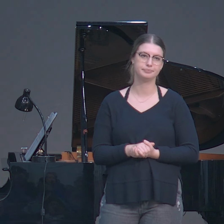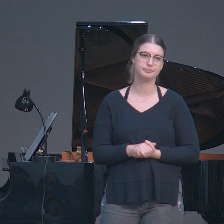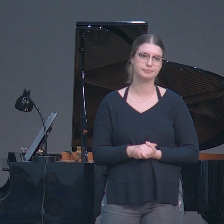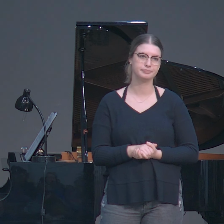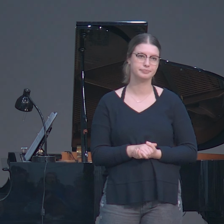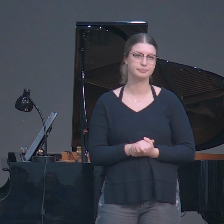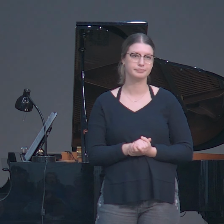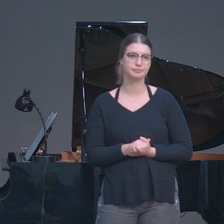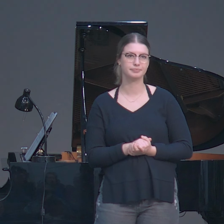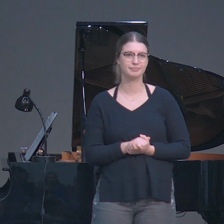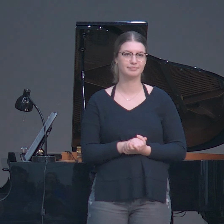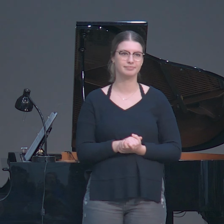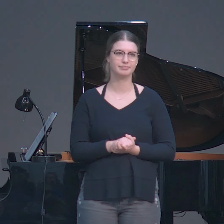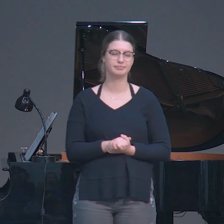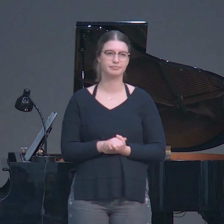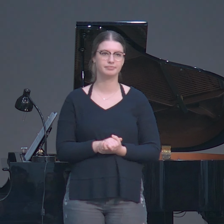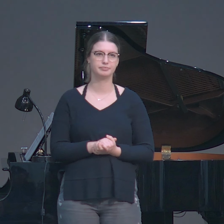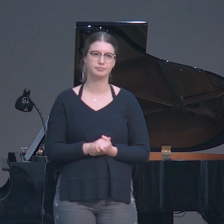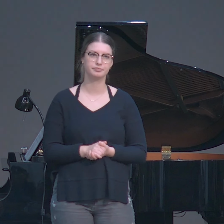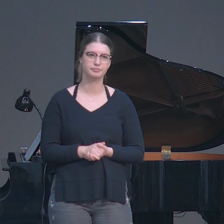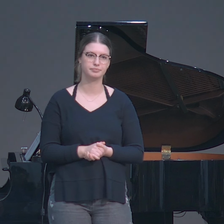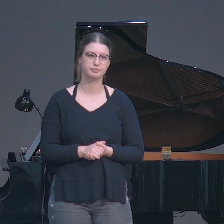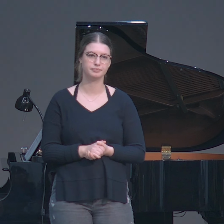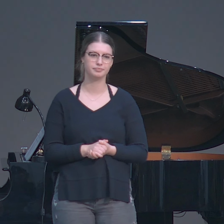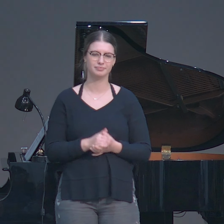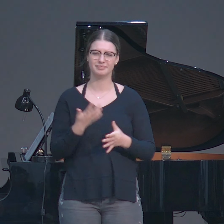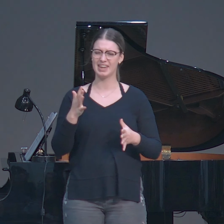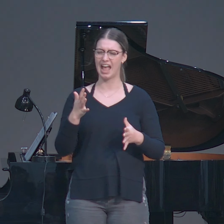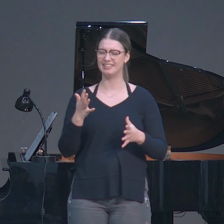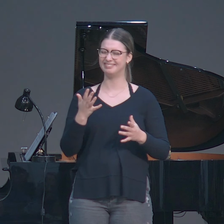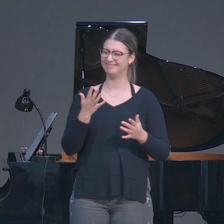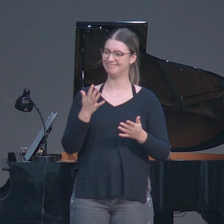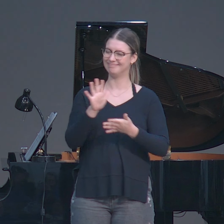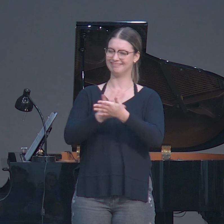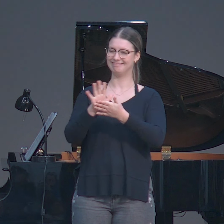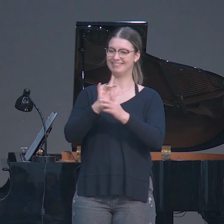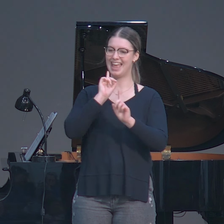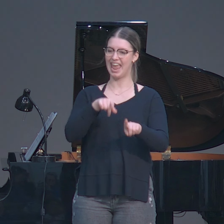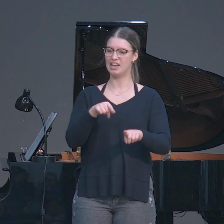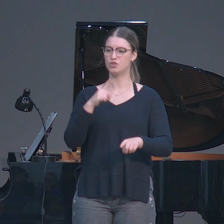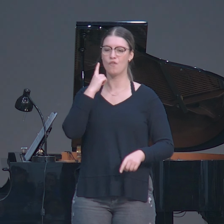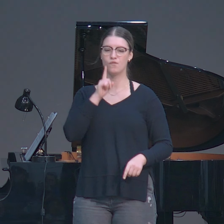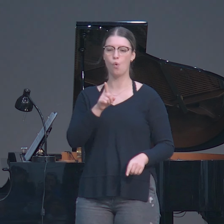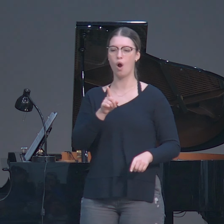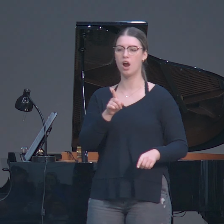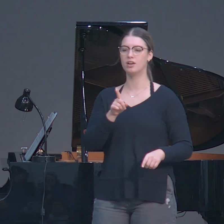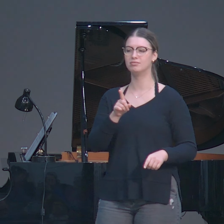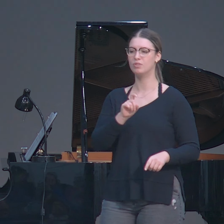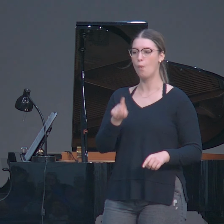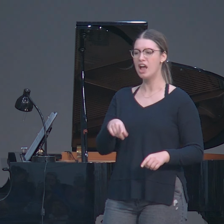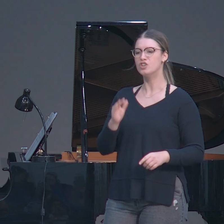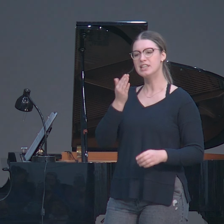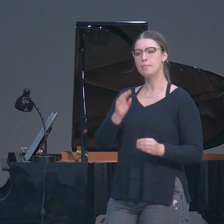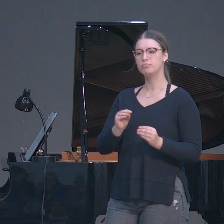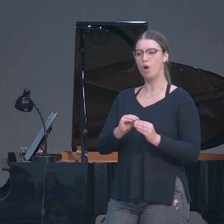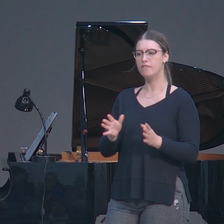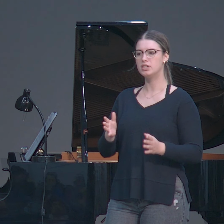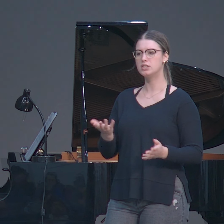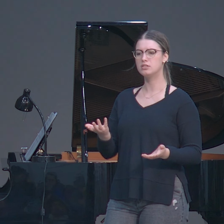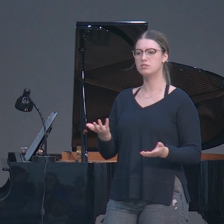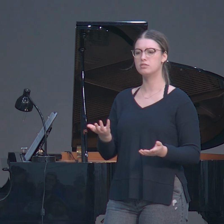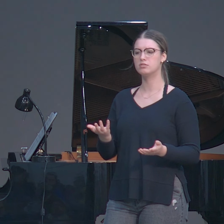I mean, it is a little bit of a cryptic answer to a pretty straightforward question. But if you